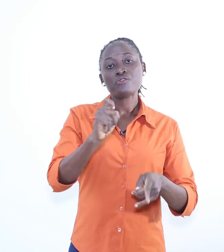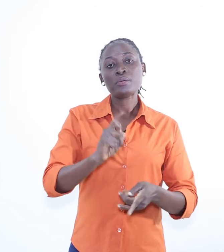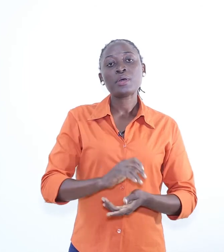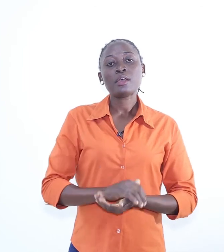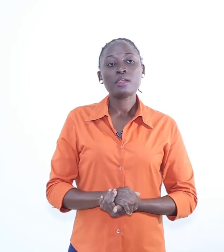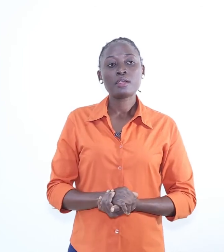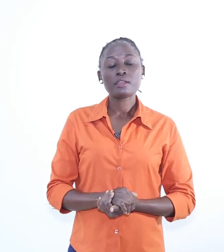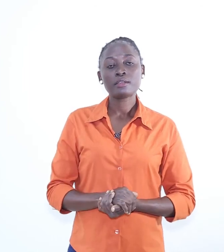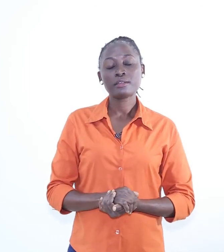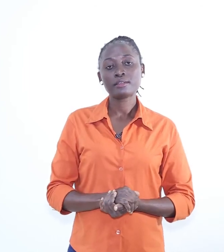November,